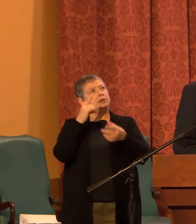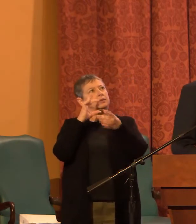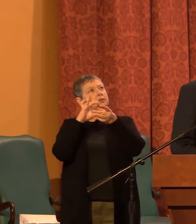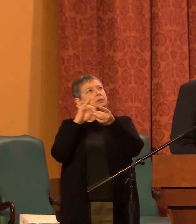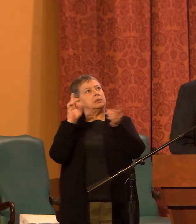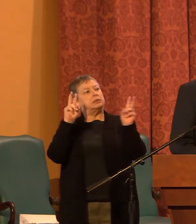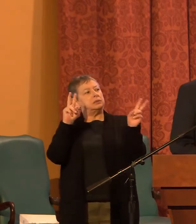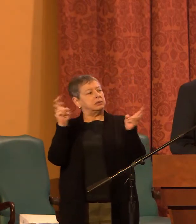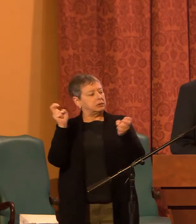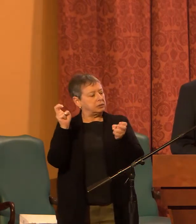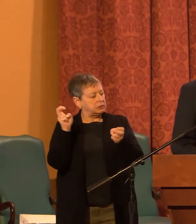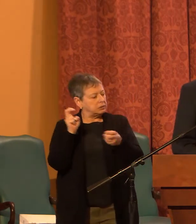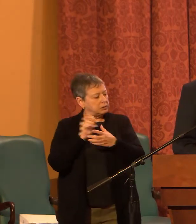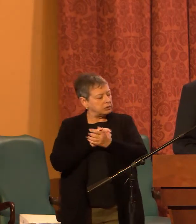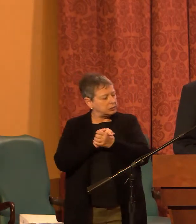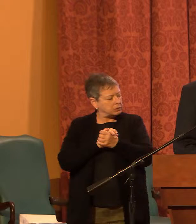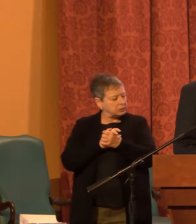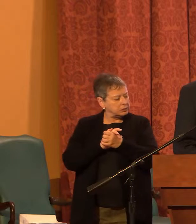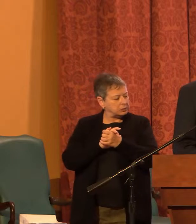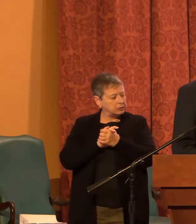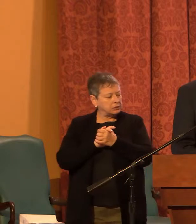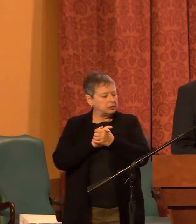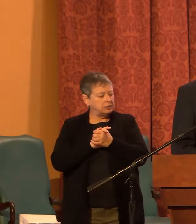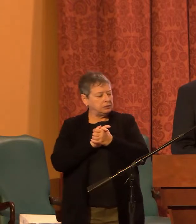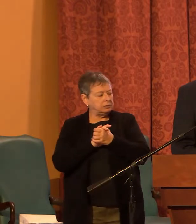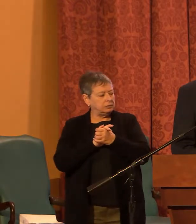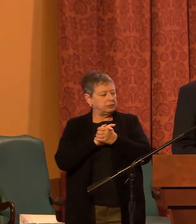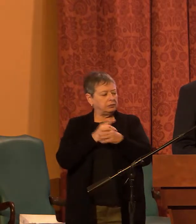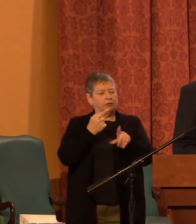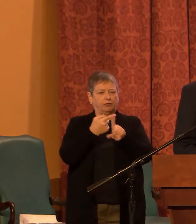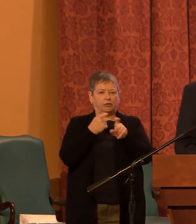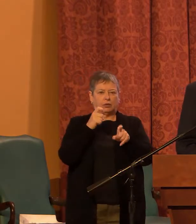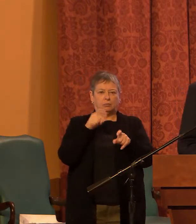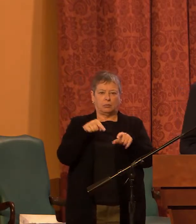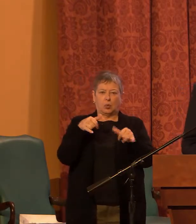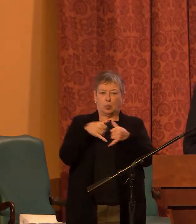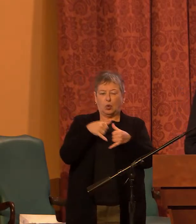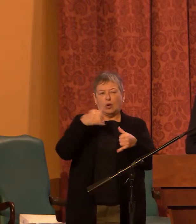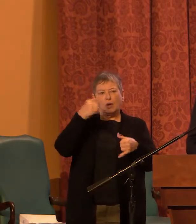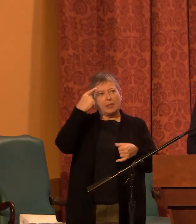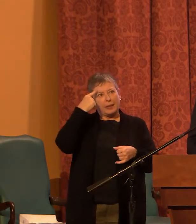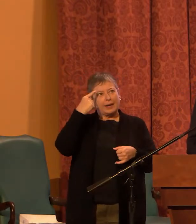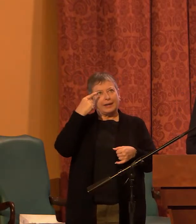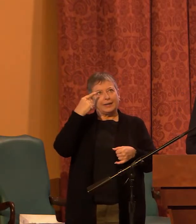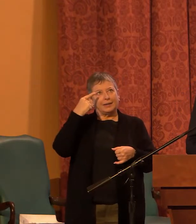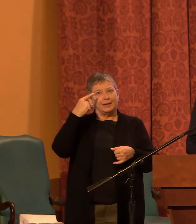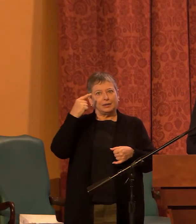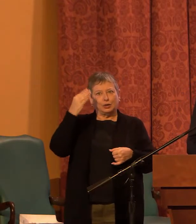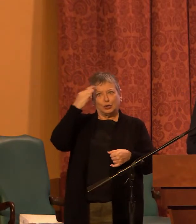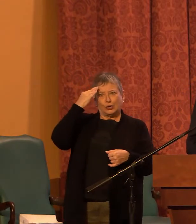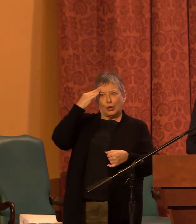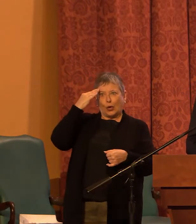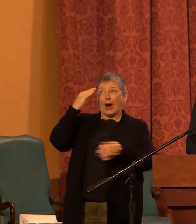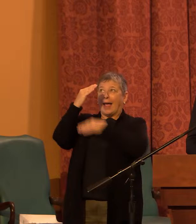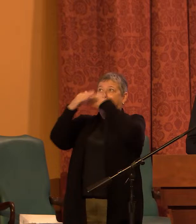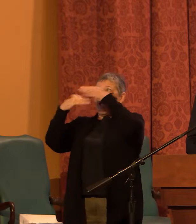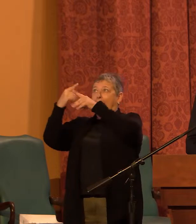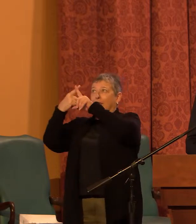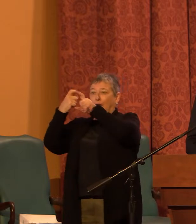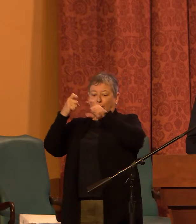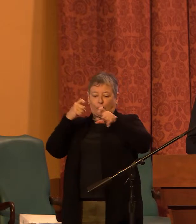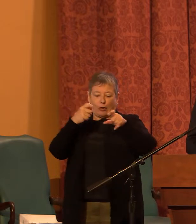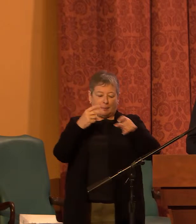Pink Floyd. So you think you can tell heaven from hell, blue skies from